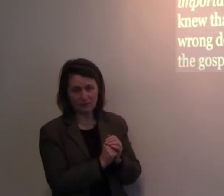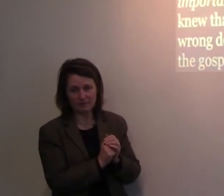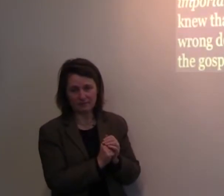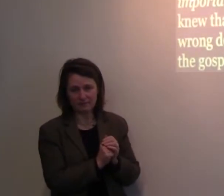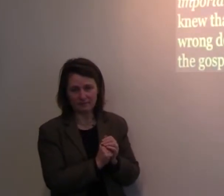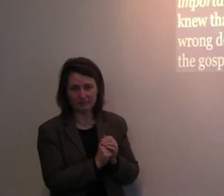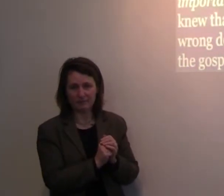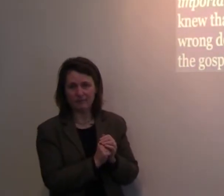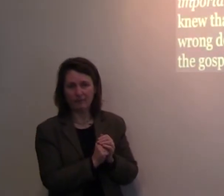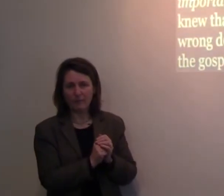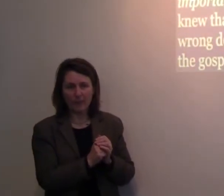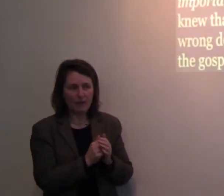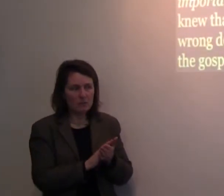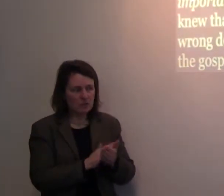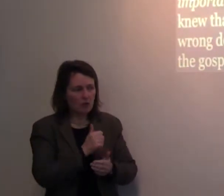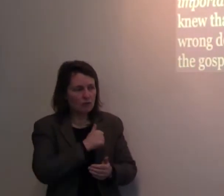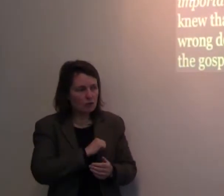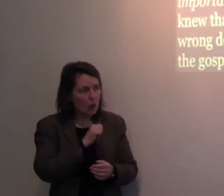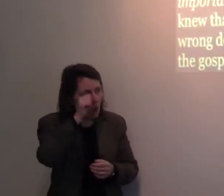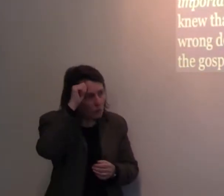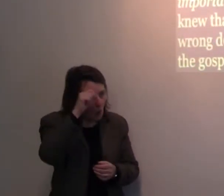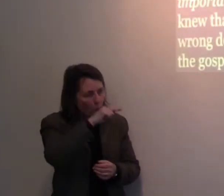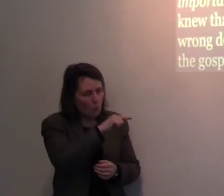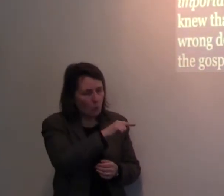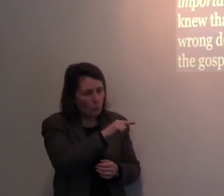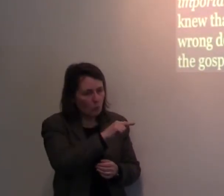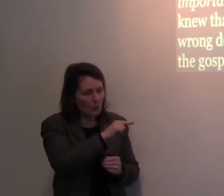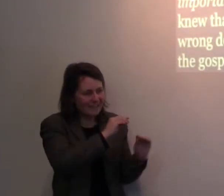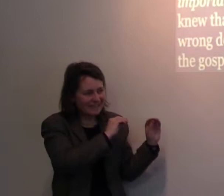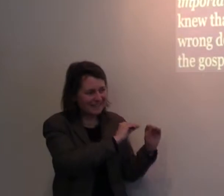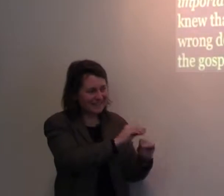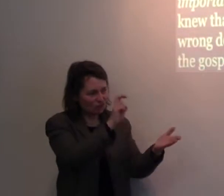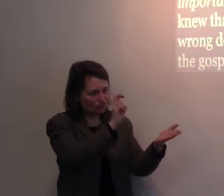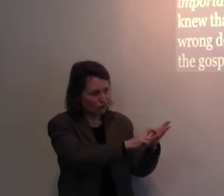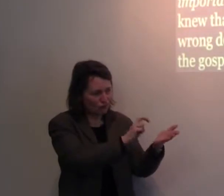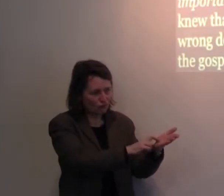These Christians knew that these pastors were teaching wrong doctrine,